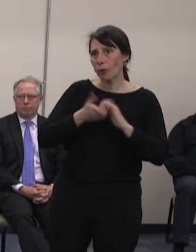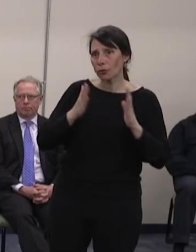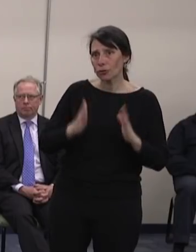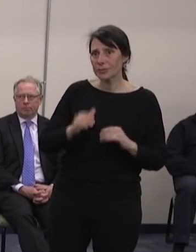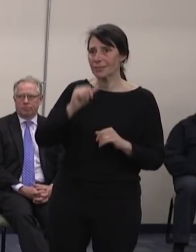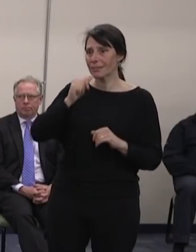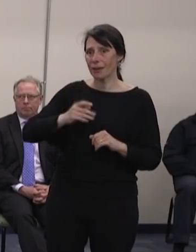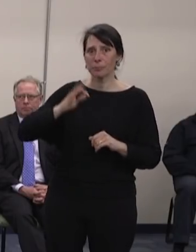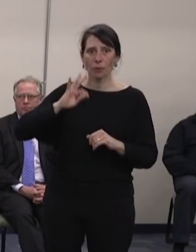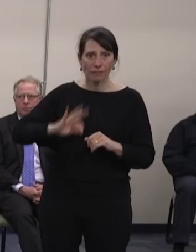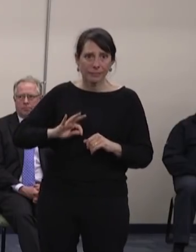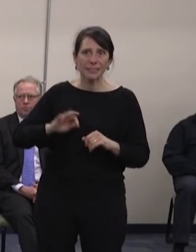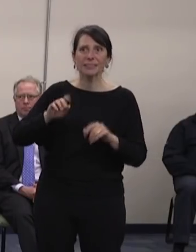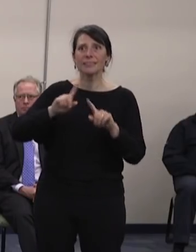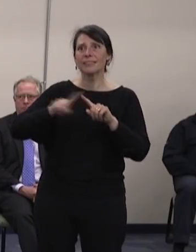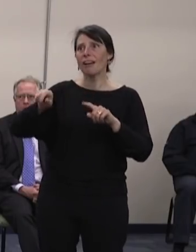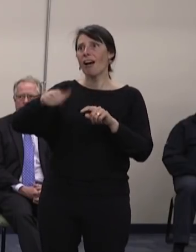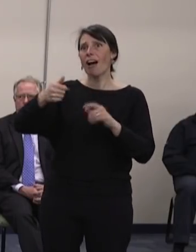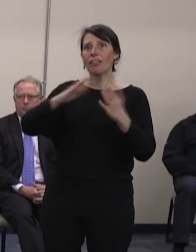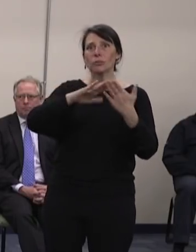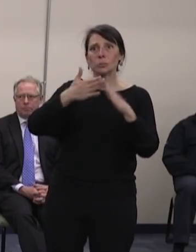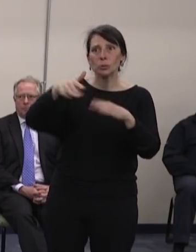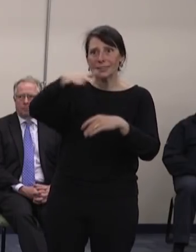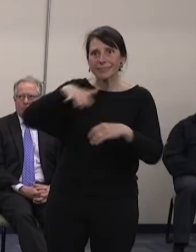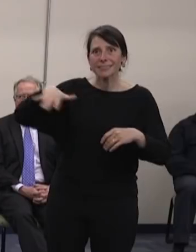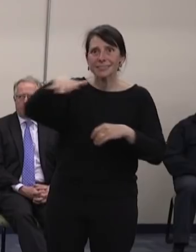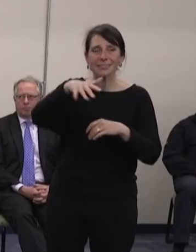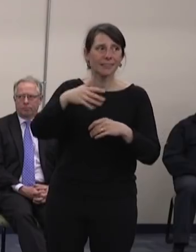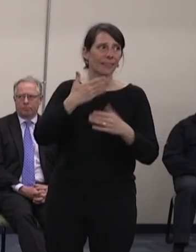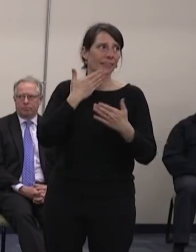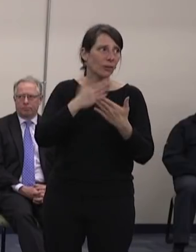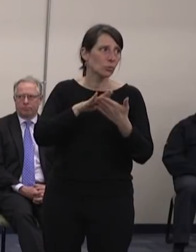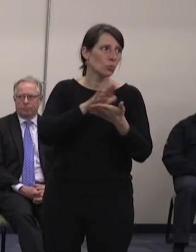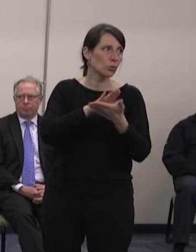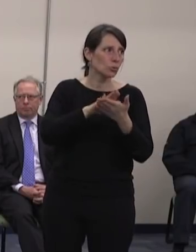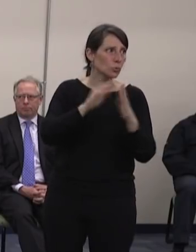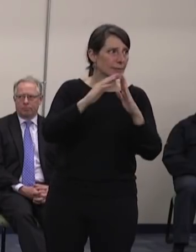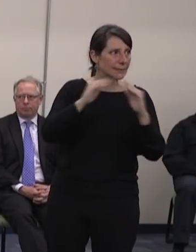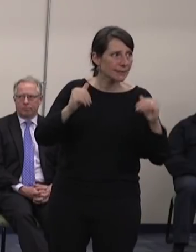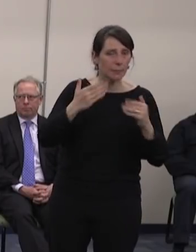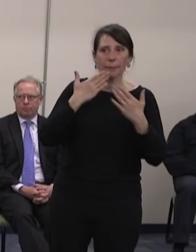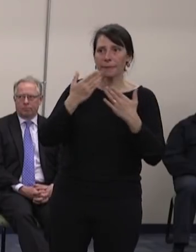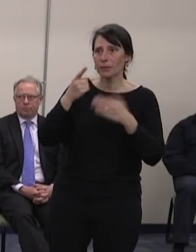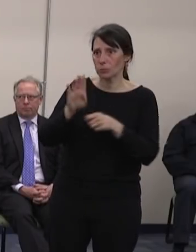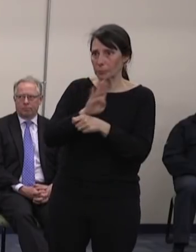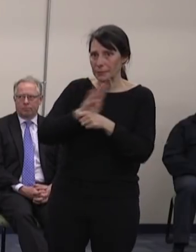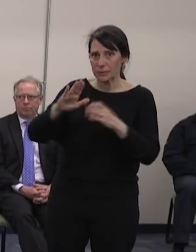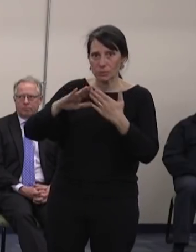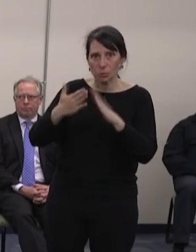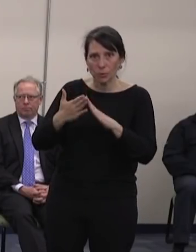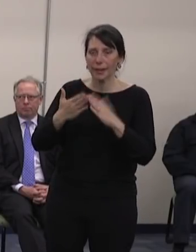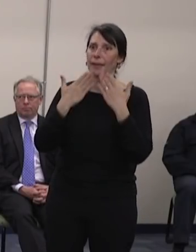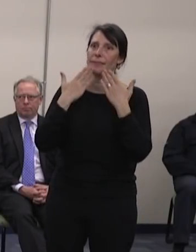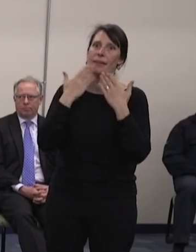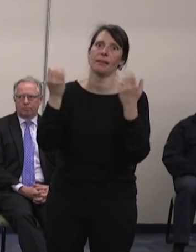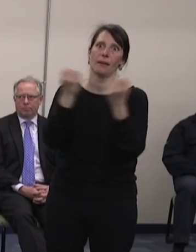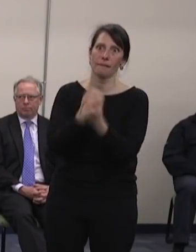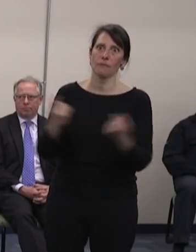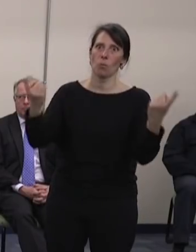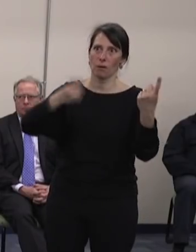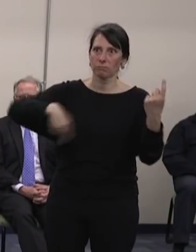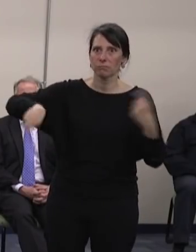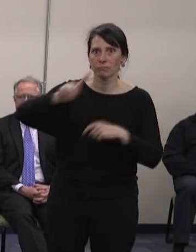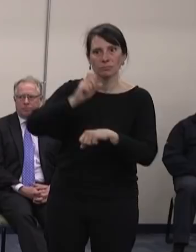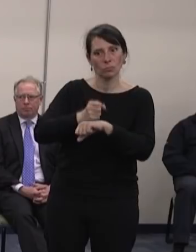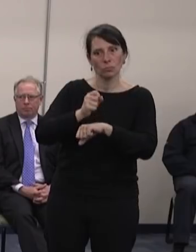our neighboring municipalities, our school system, and our business community, and everyone else that is working